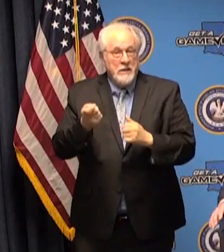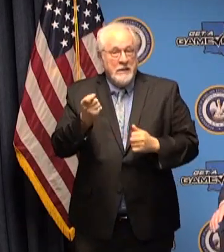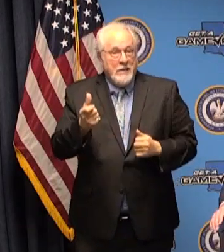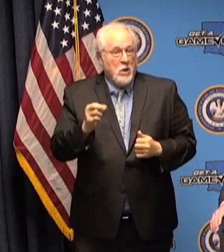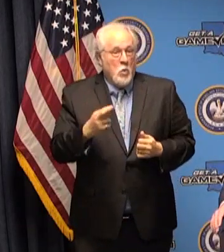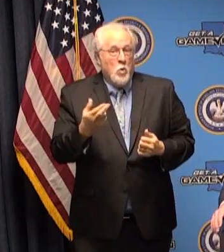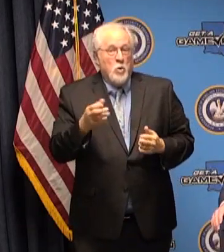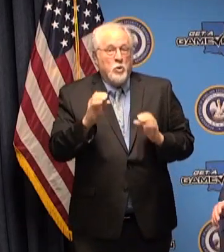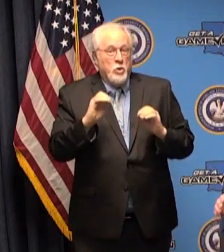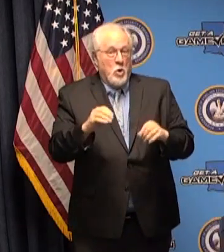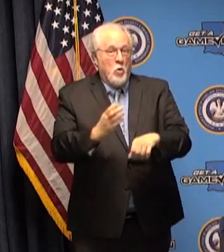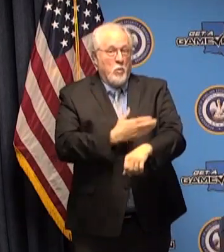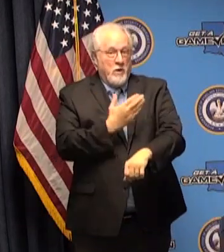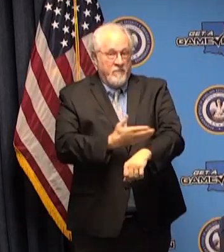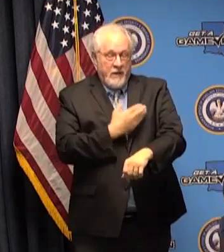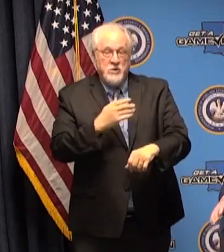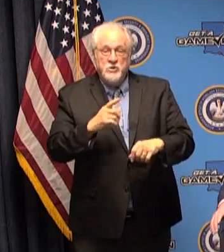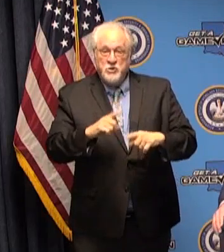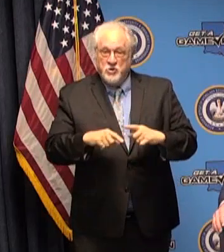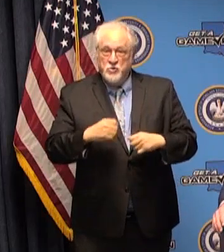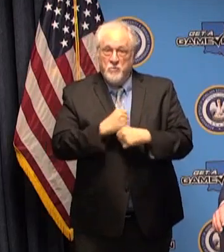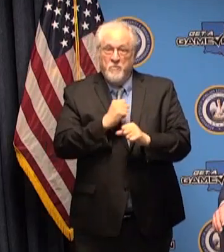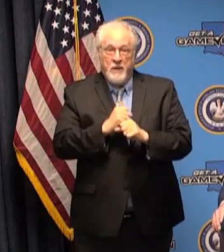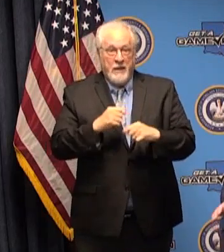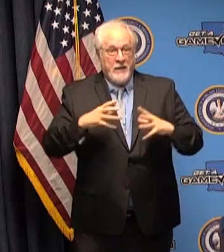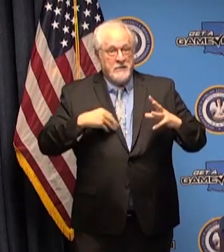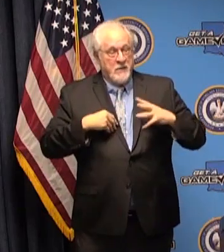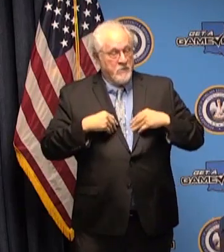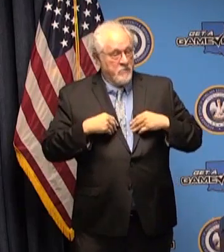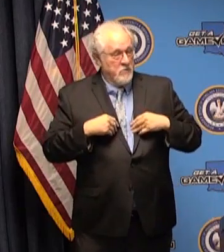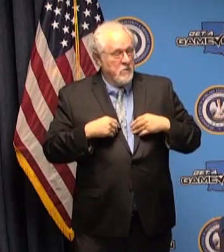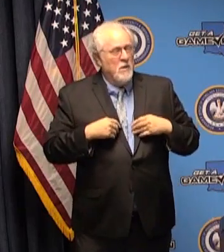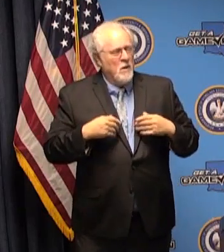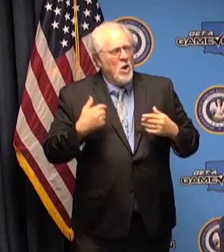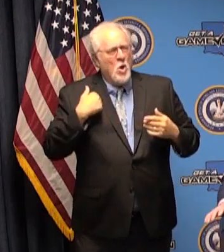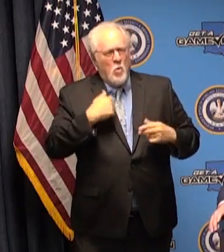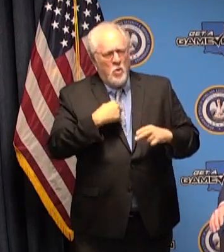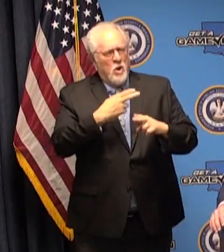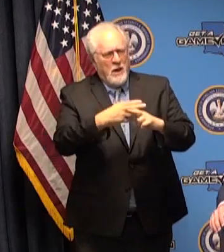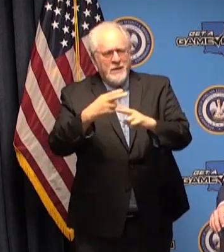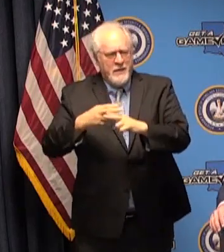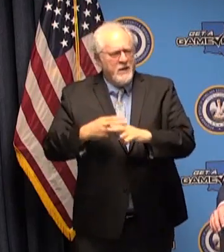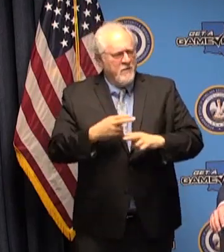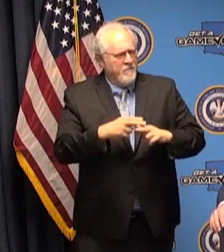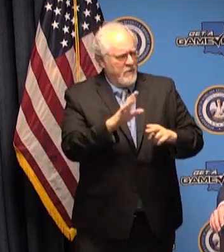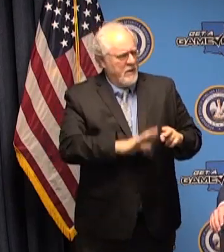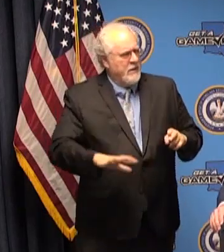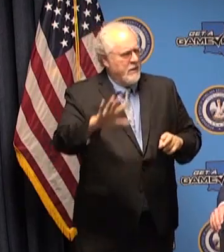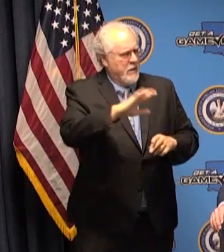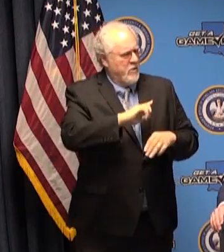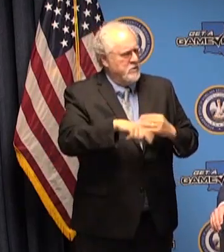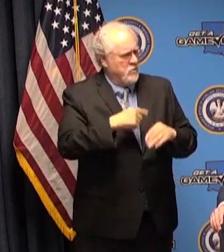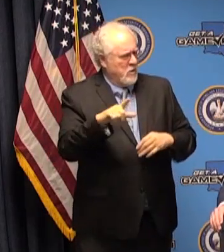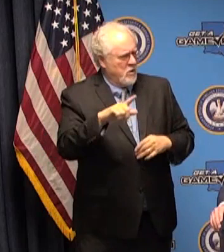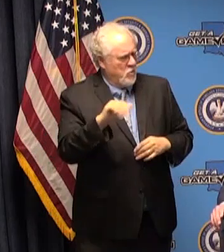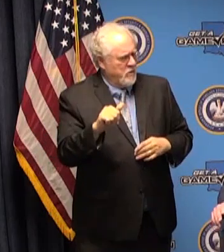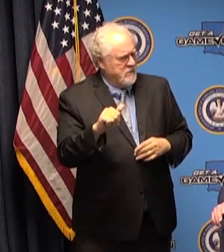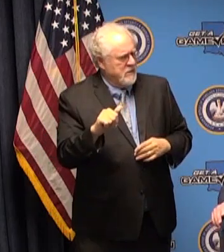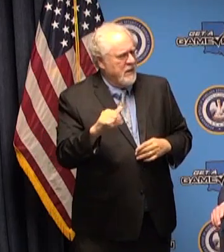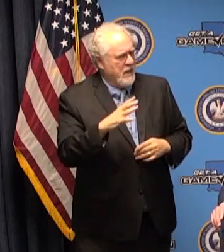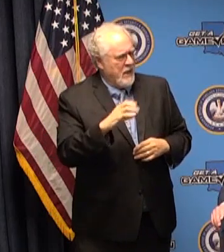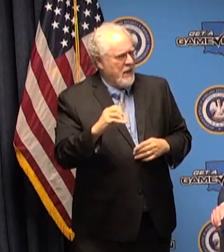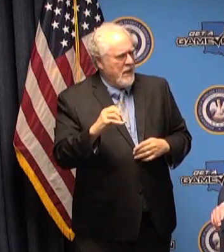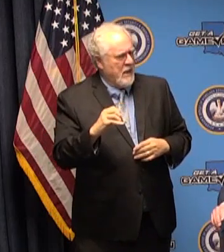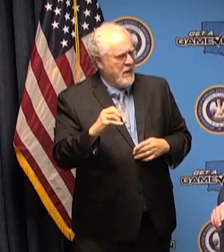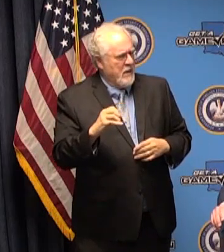little or no renovations in order to make it acceptable. We're identifying those areas around the state of Louisiana,